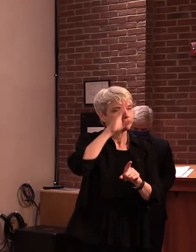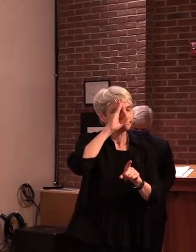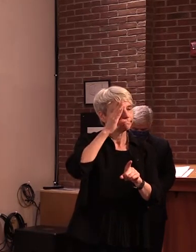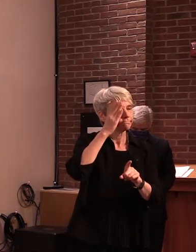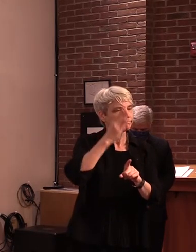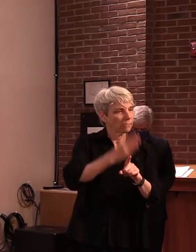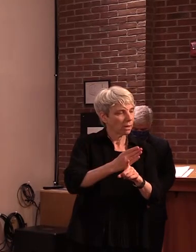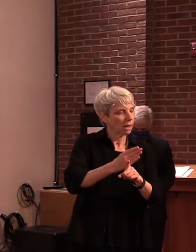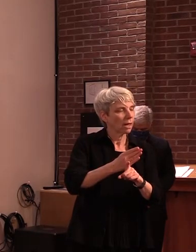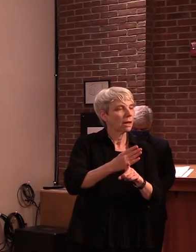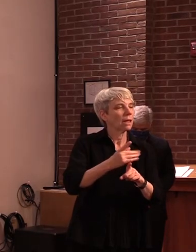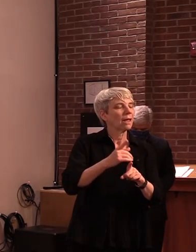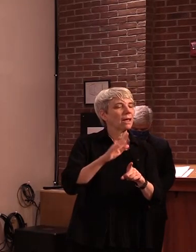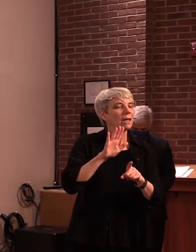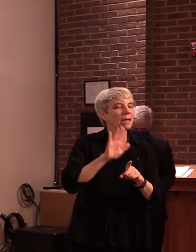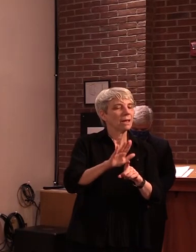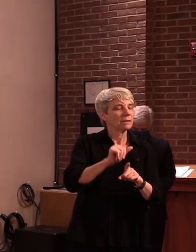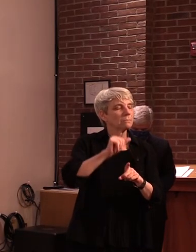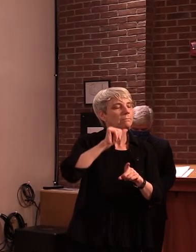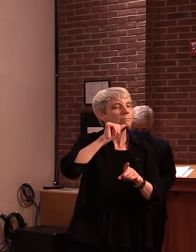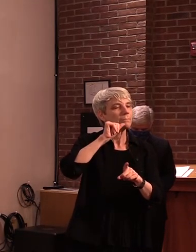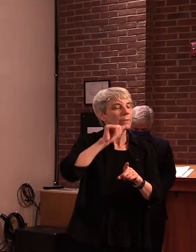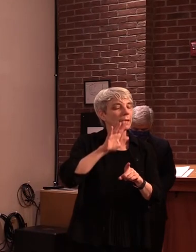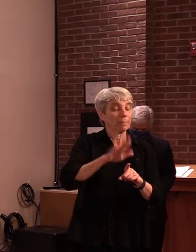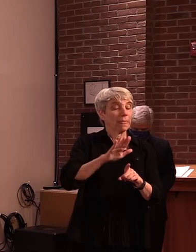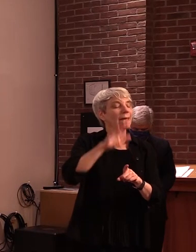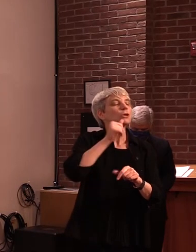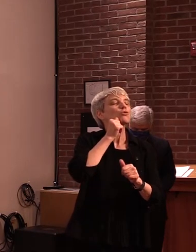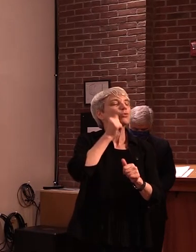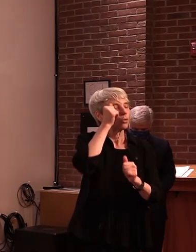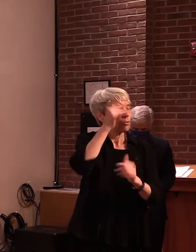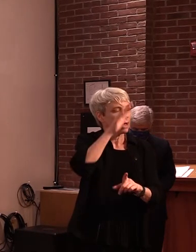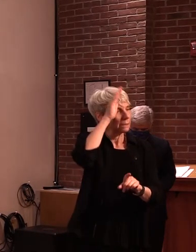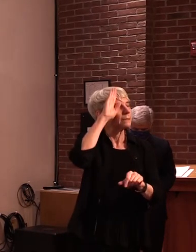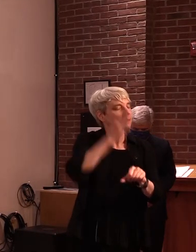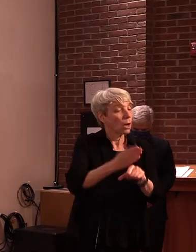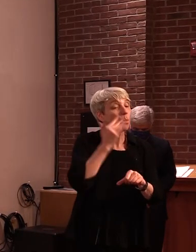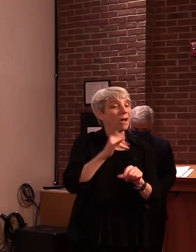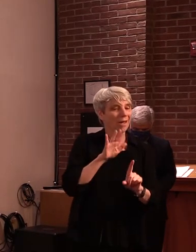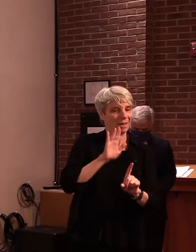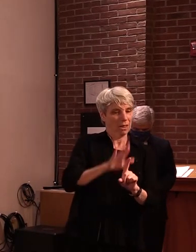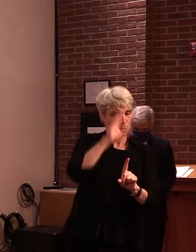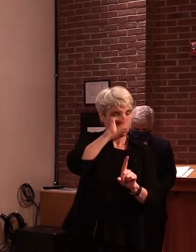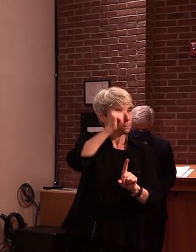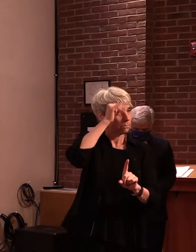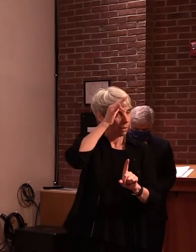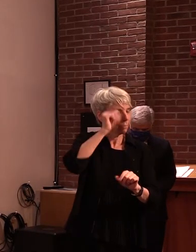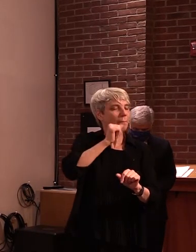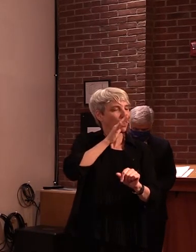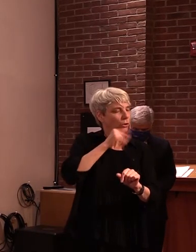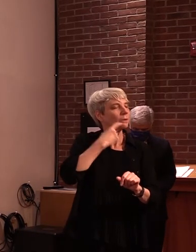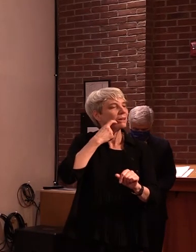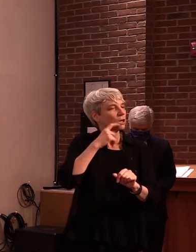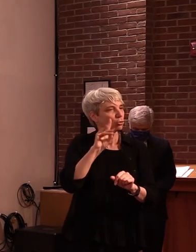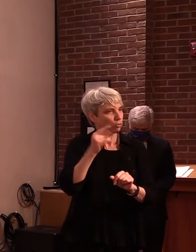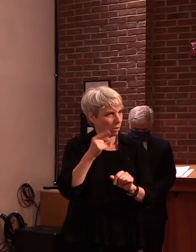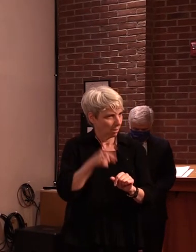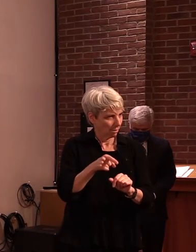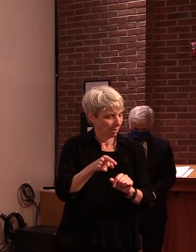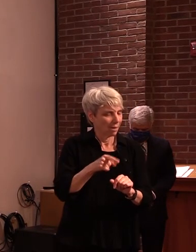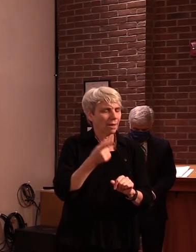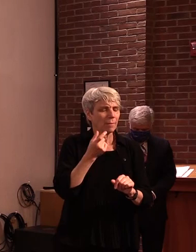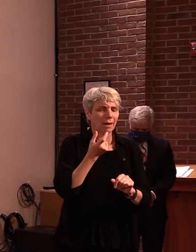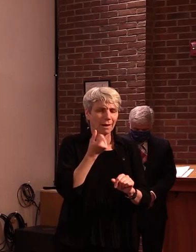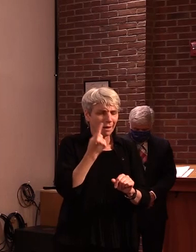offering driver's ed. Excuse me. The DMV website says all 16 and